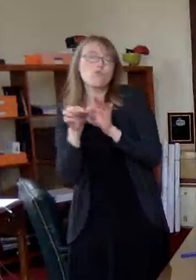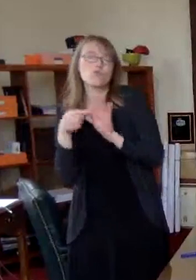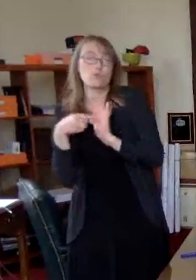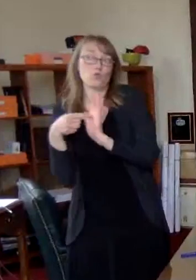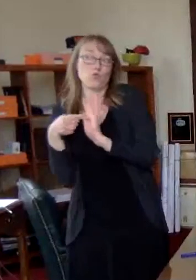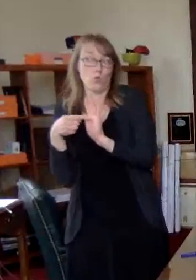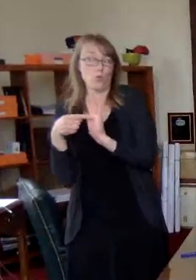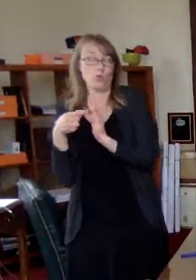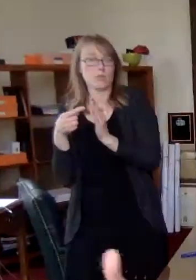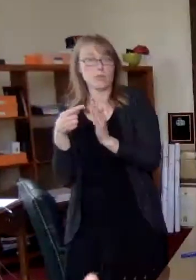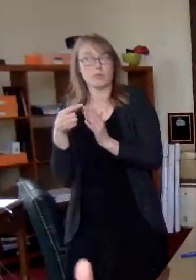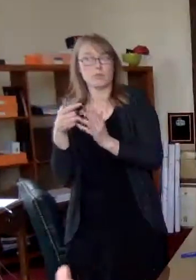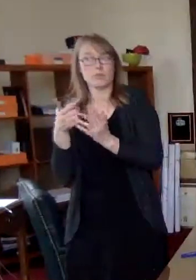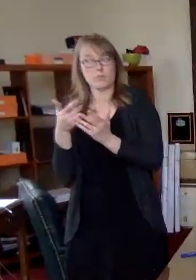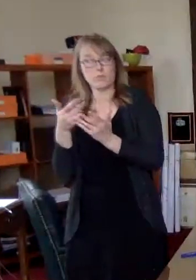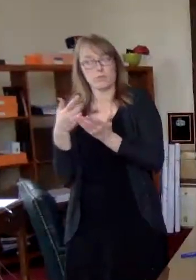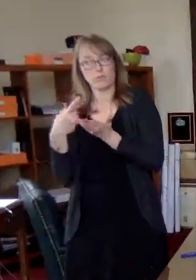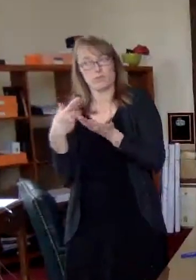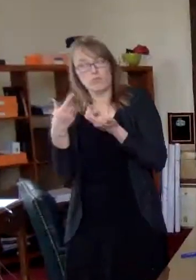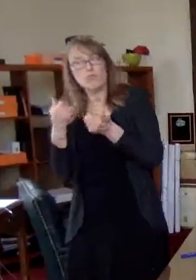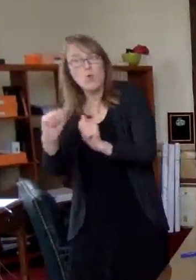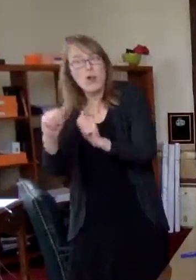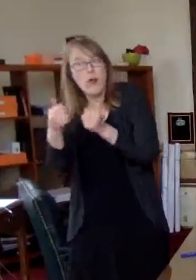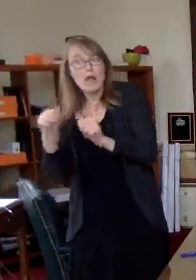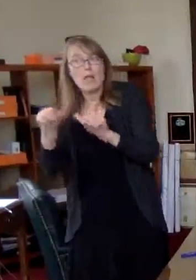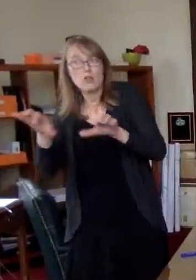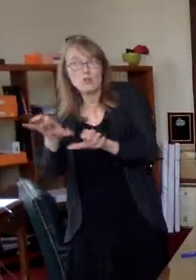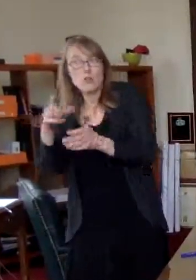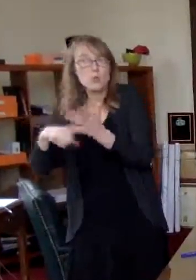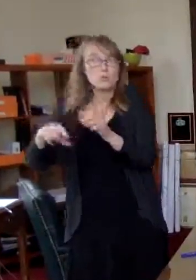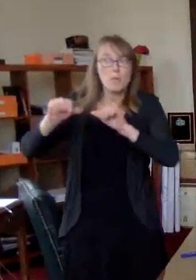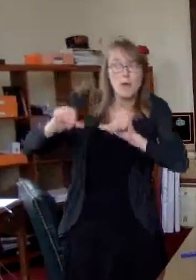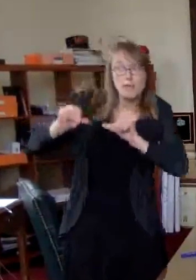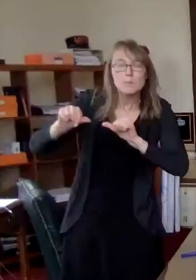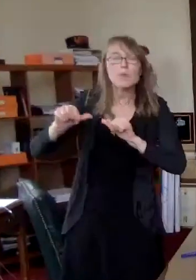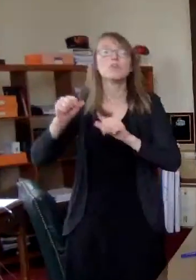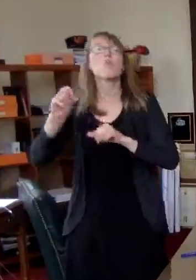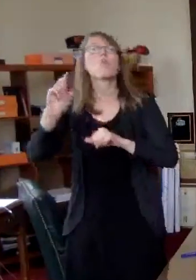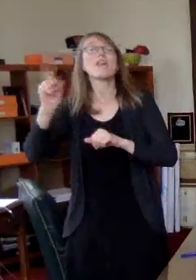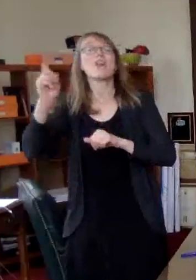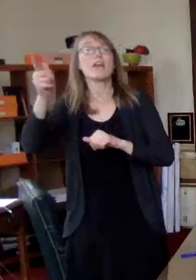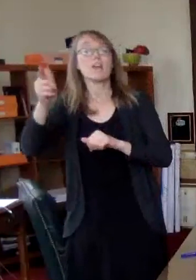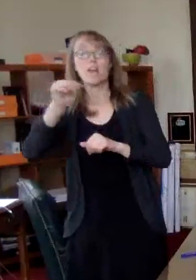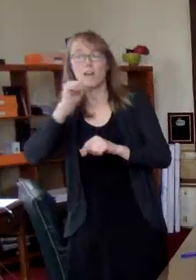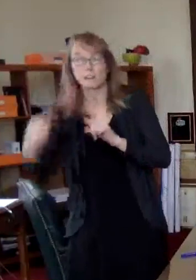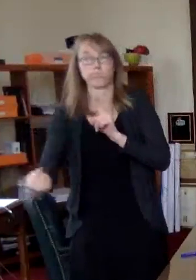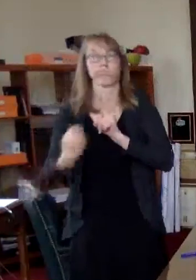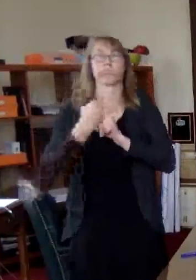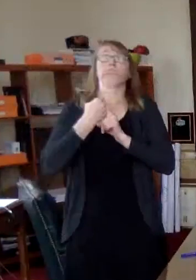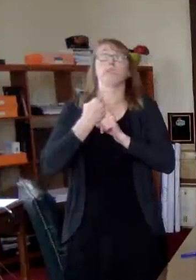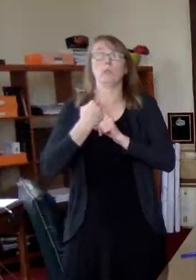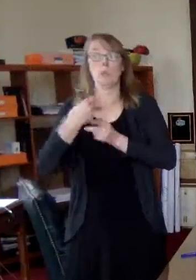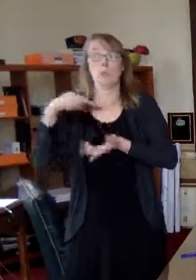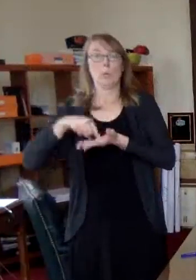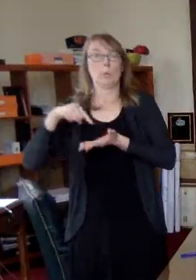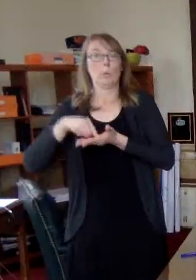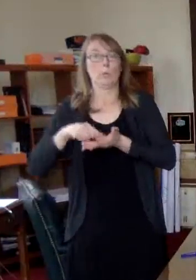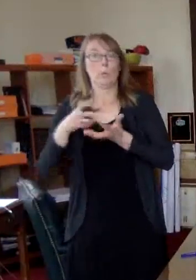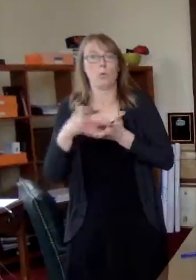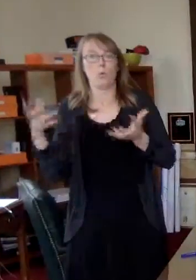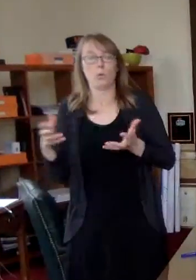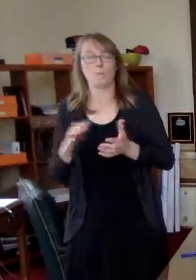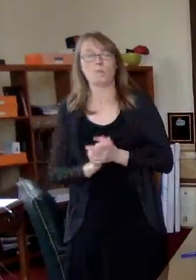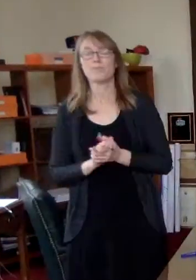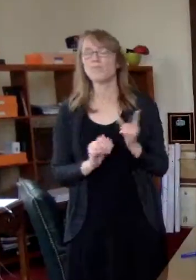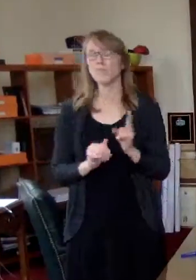don't end up with an issue a month or 2 or 3 from now. Daycare is an issue that's kind of come up a couple of times from questions. What